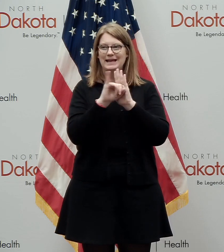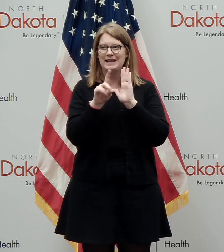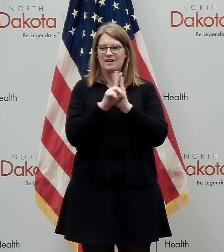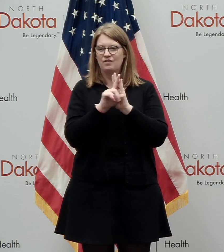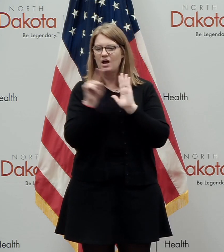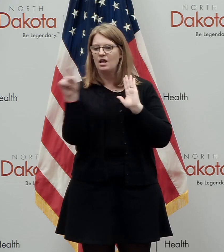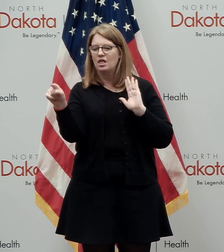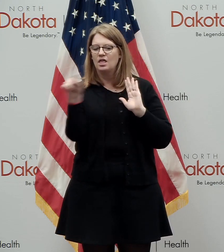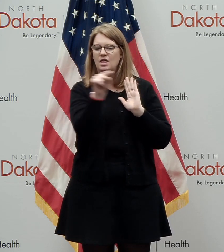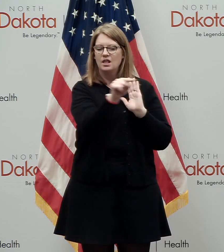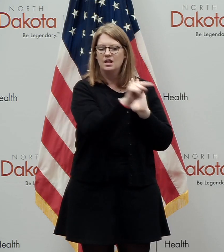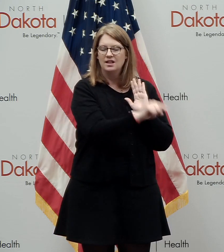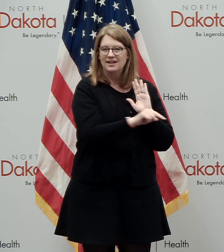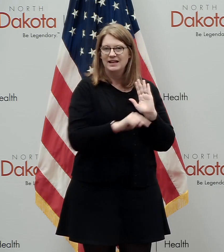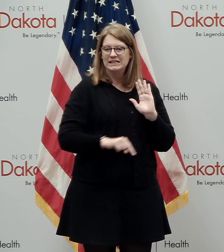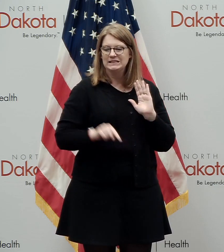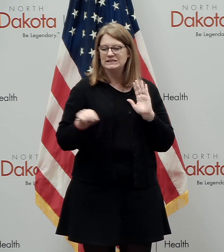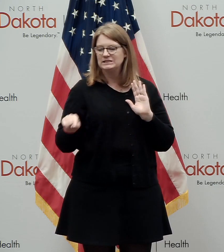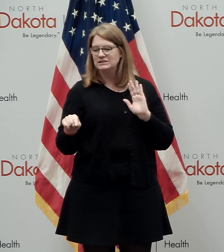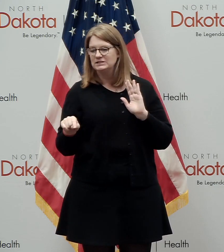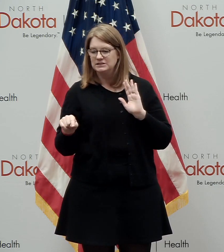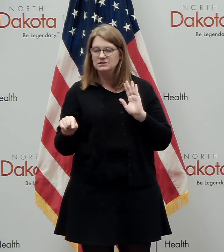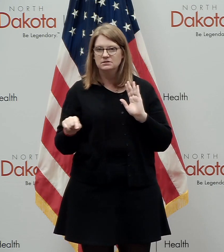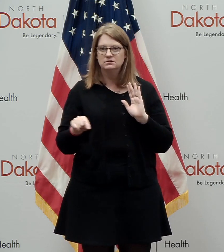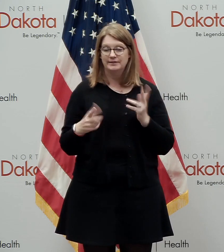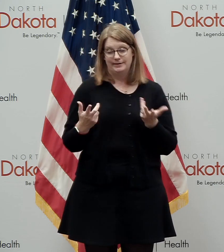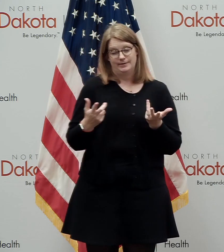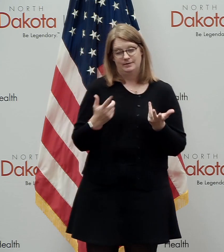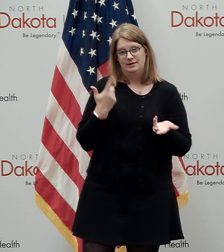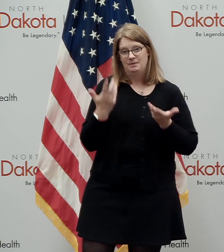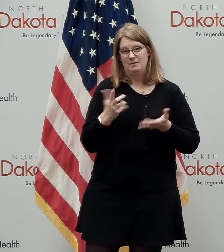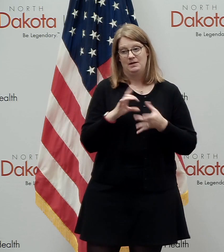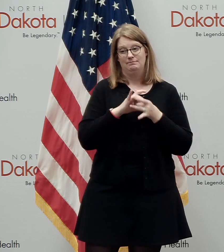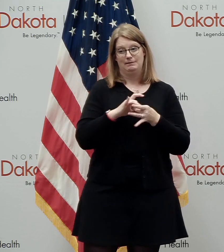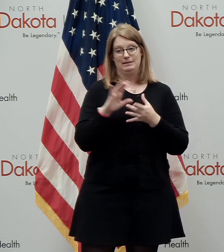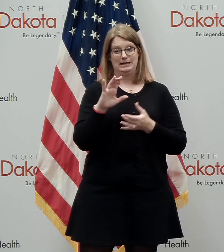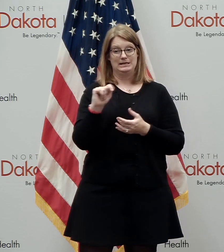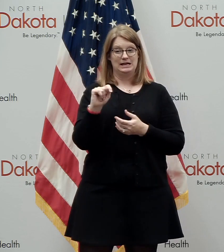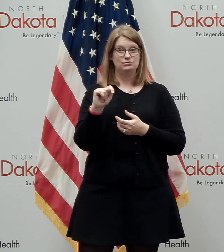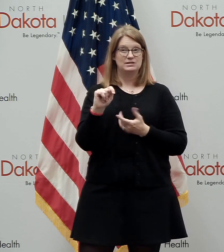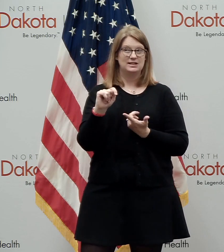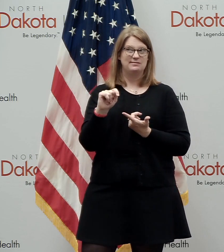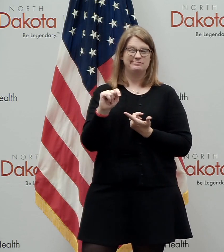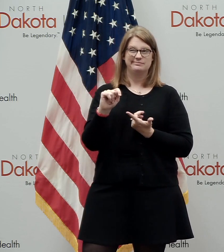think we can't say that for sure, because in some cases with our contact tracing, it may be